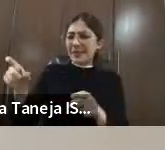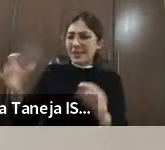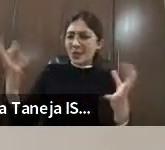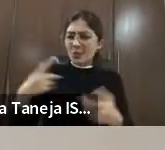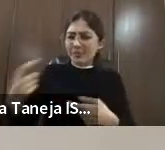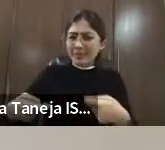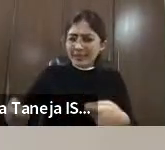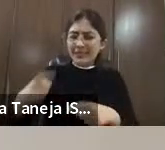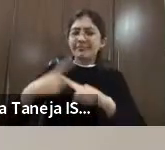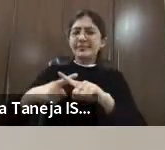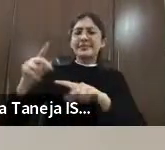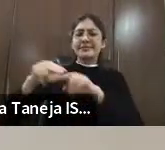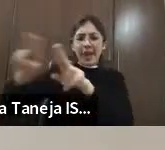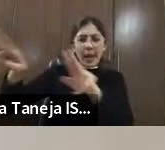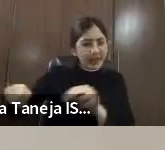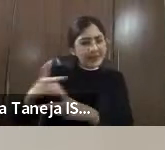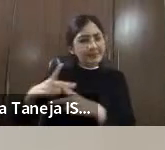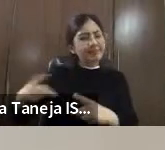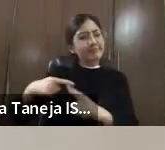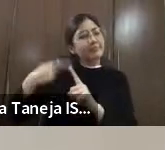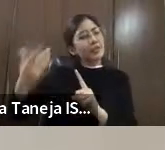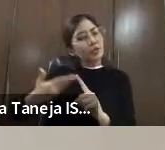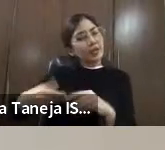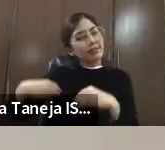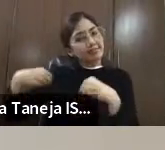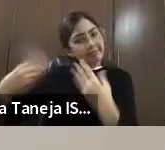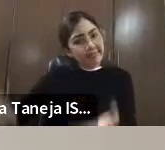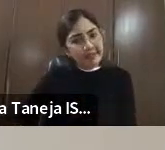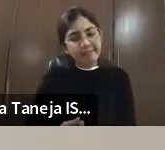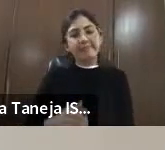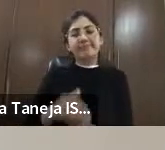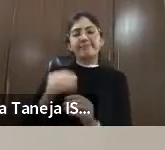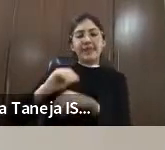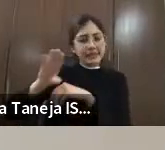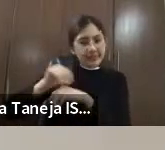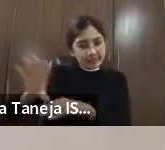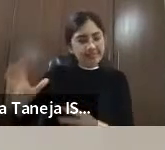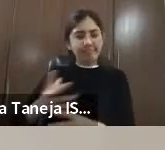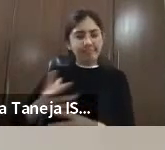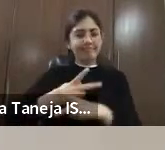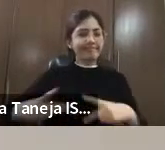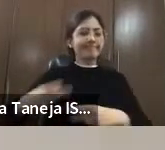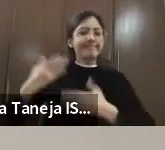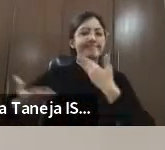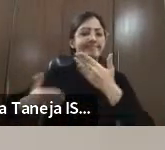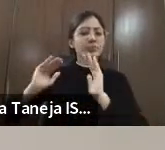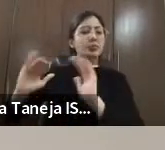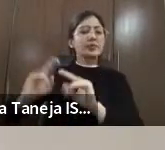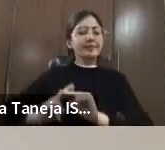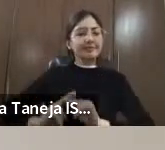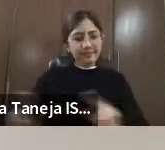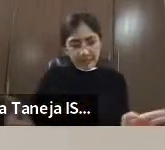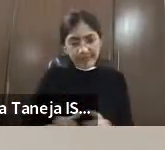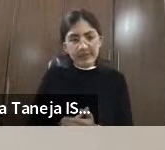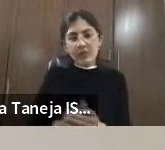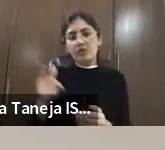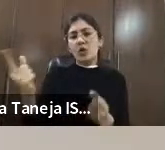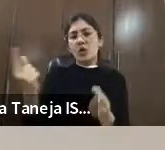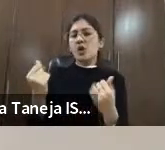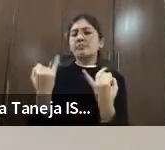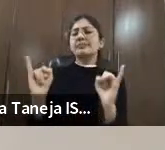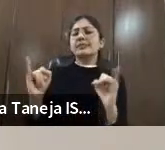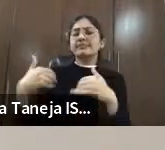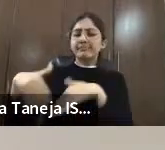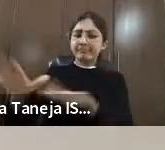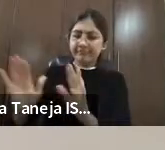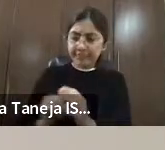their family members, train them on entrepreneurial skills, mentor them to start, sustain and scale their enterprises for their economic empowerment,